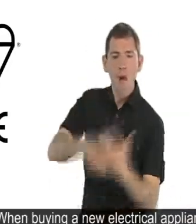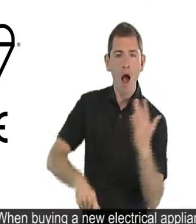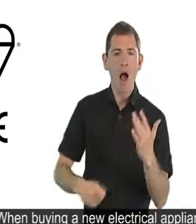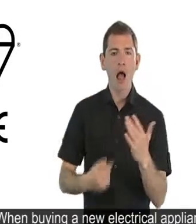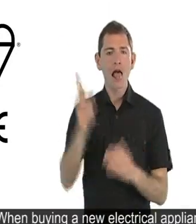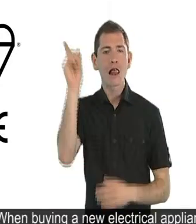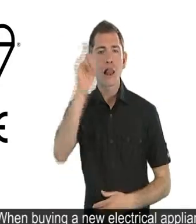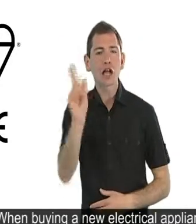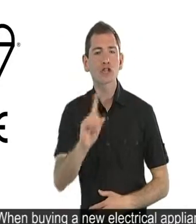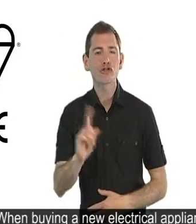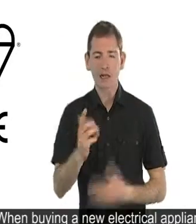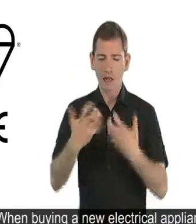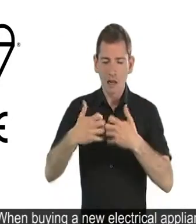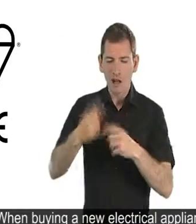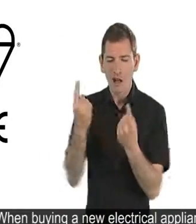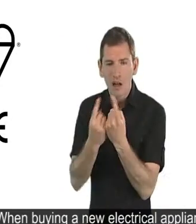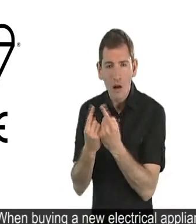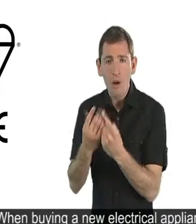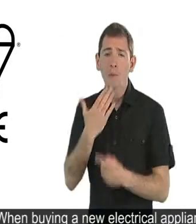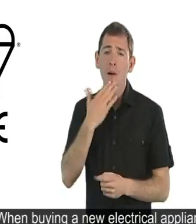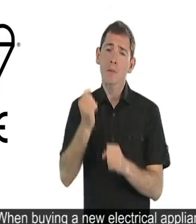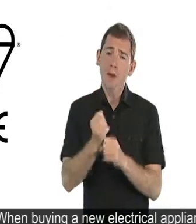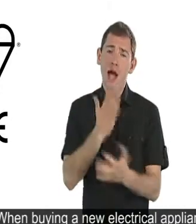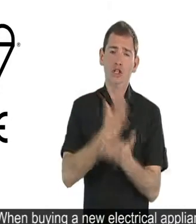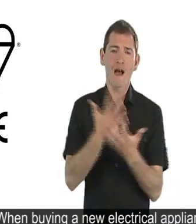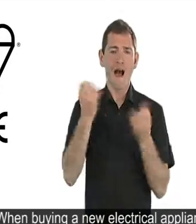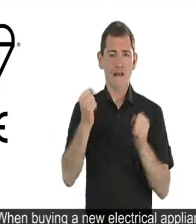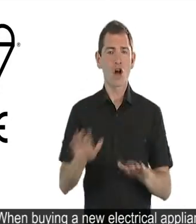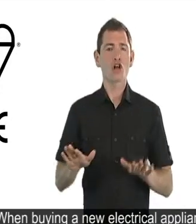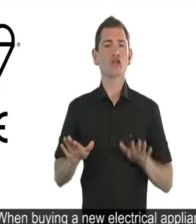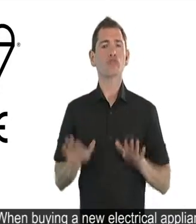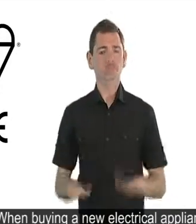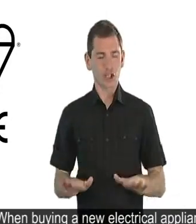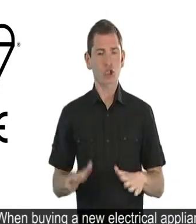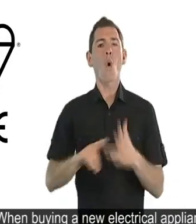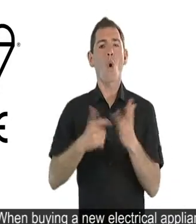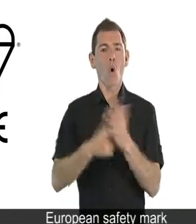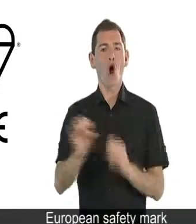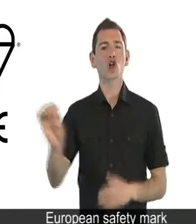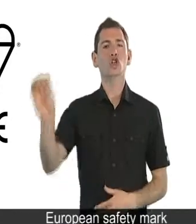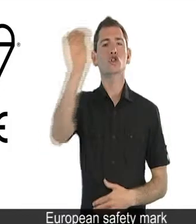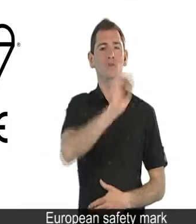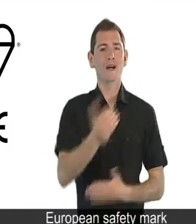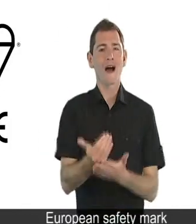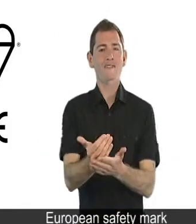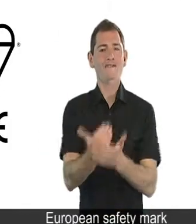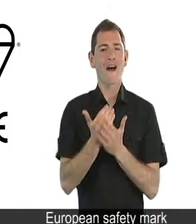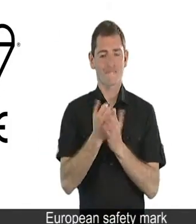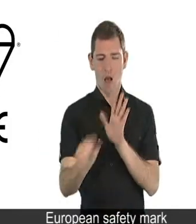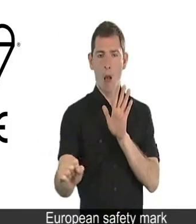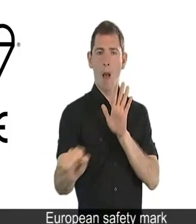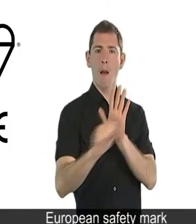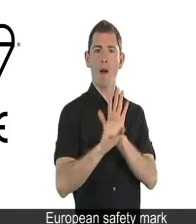When buying a new electrical appliance, make sure it has a British or European safety mark,